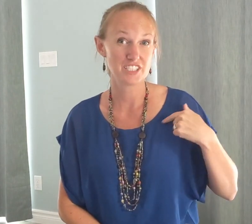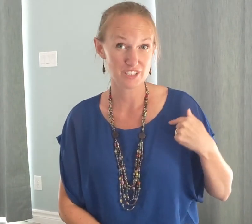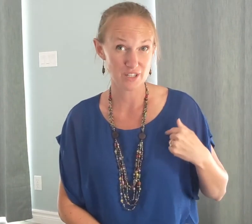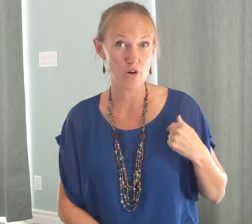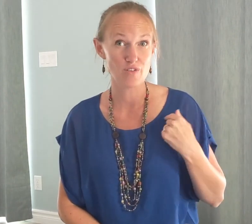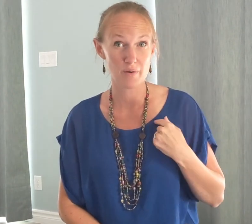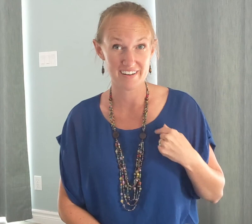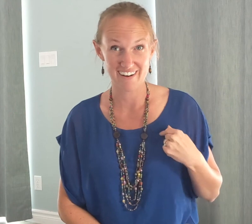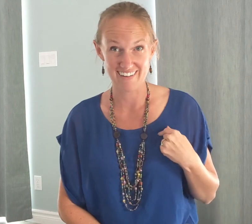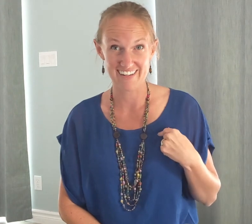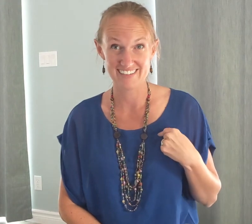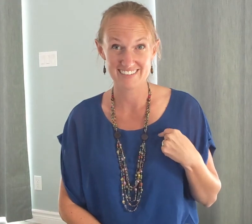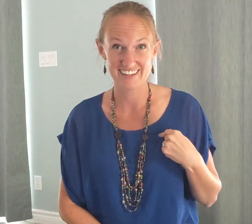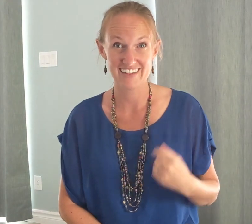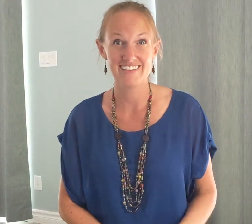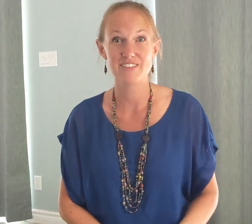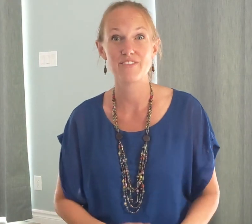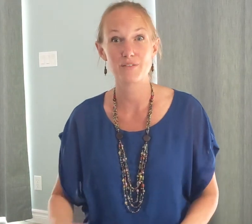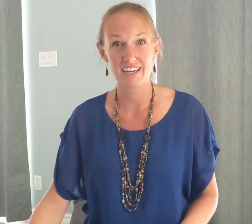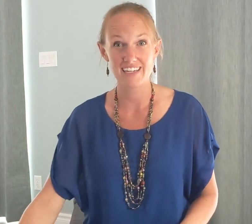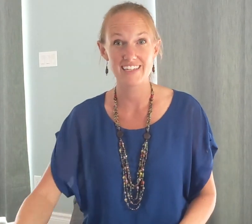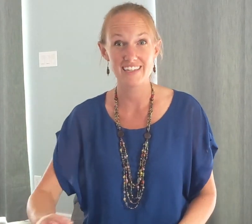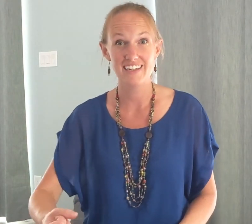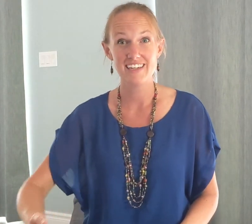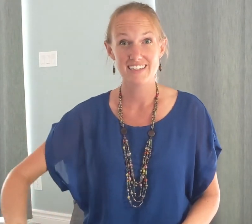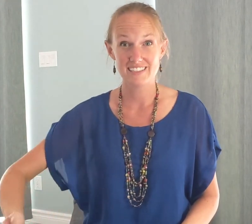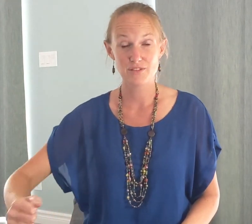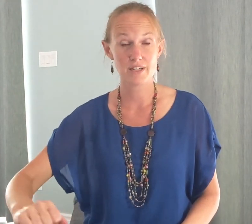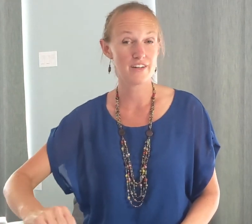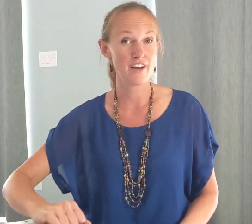sure it's over where your heart is, okay? So if you're right-handed, this is where you're not